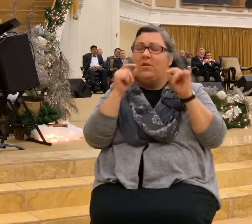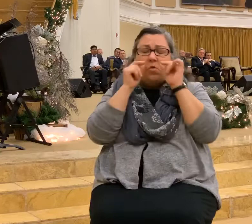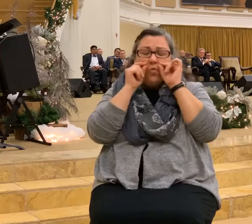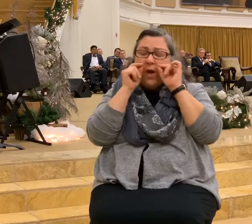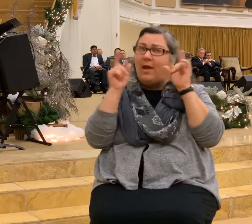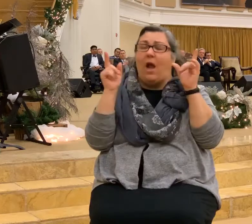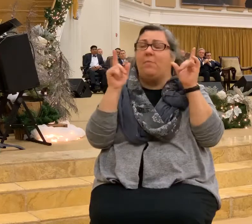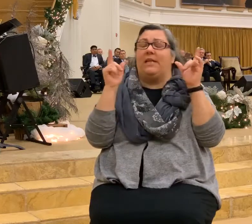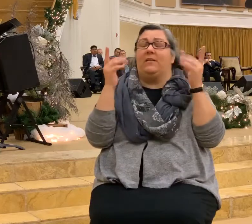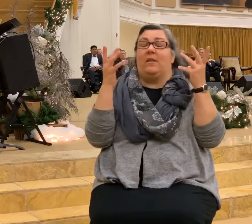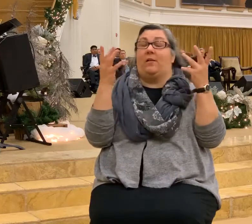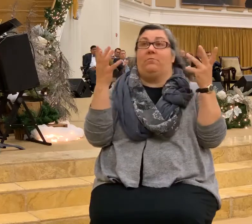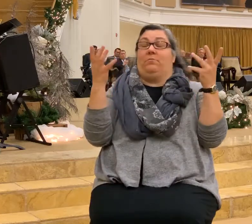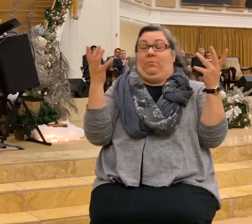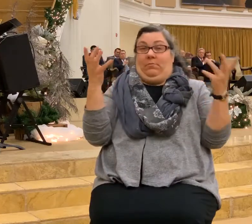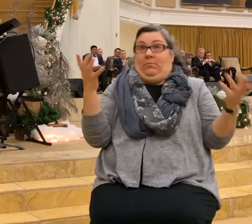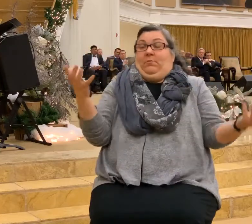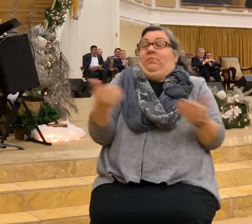funk.